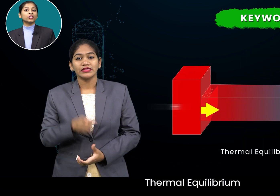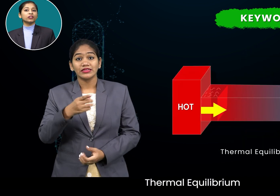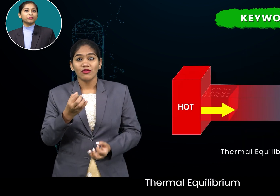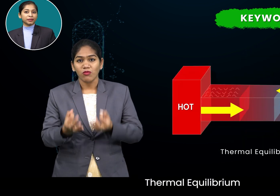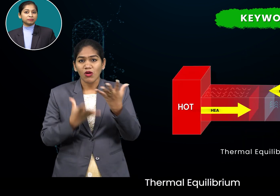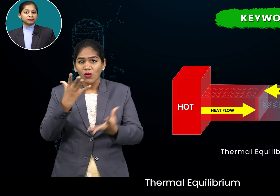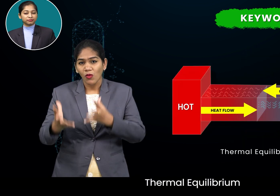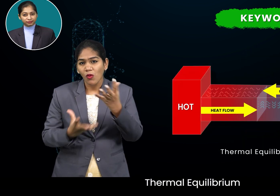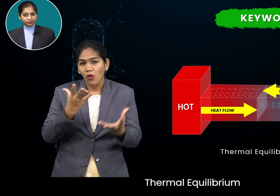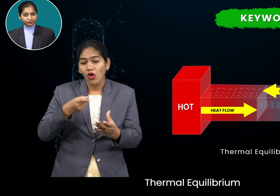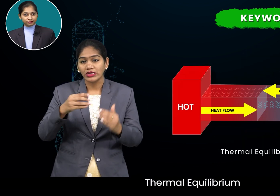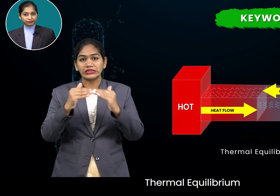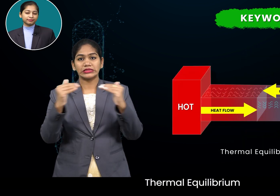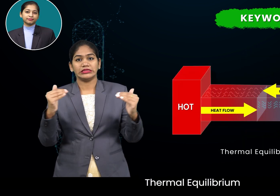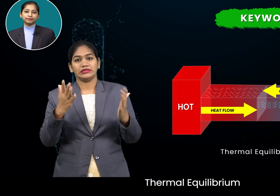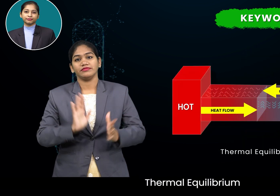thermal equilibrium.